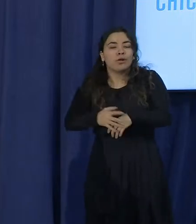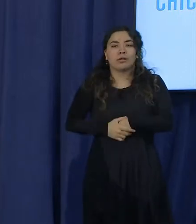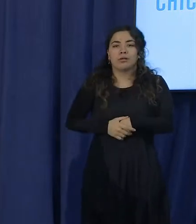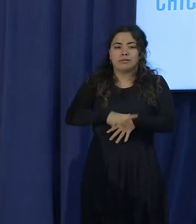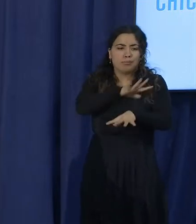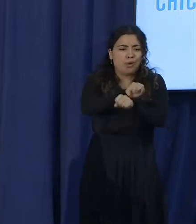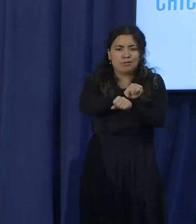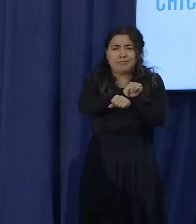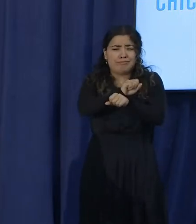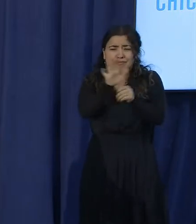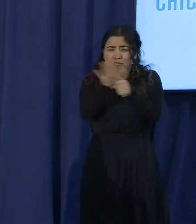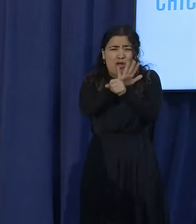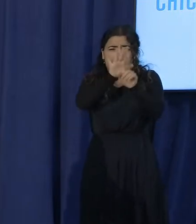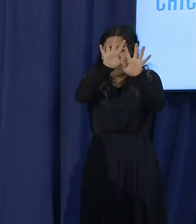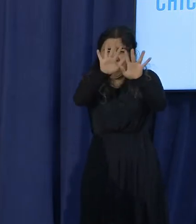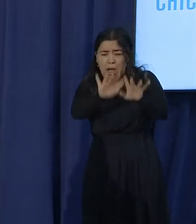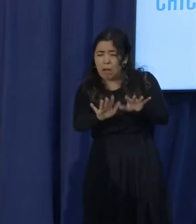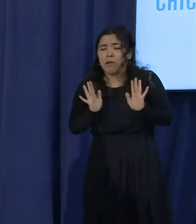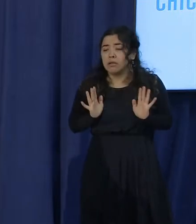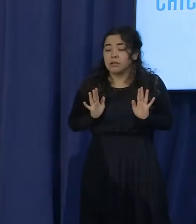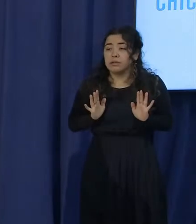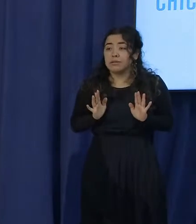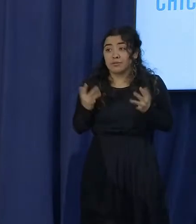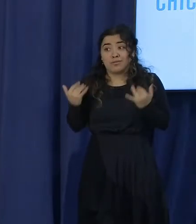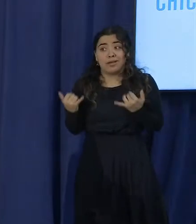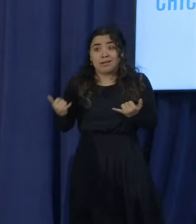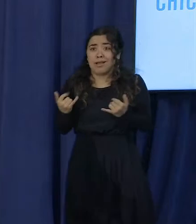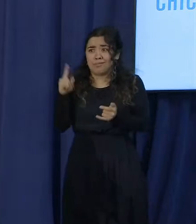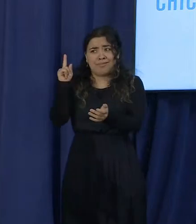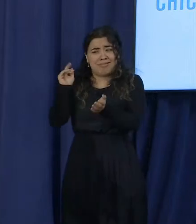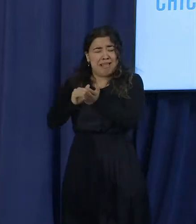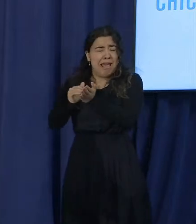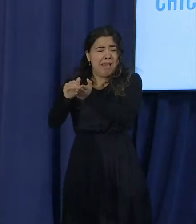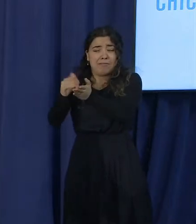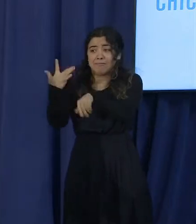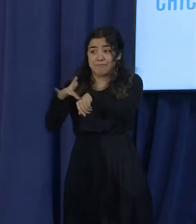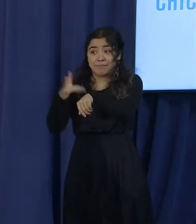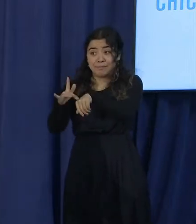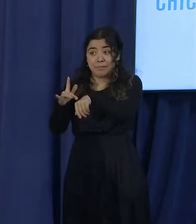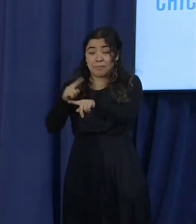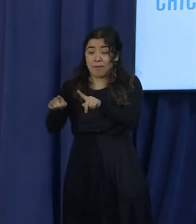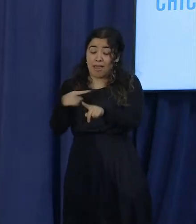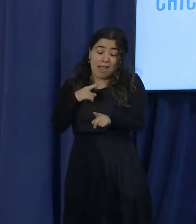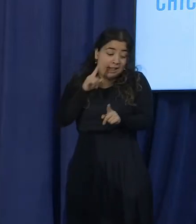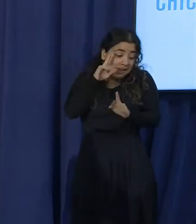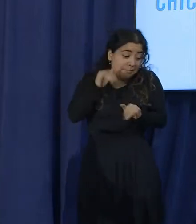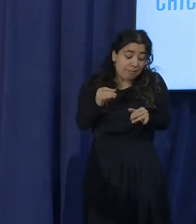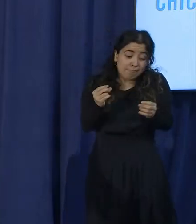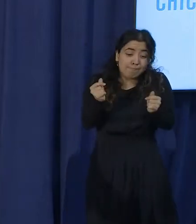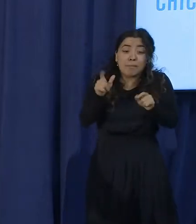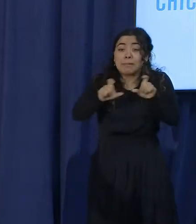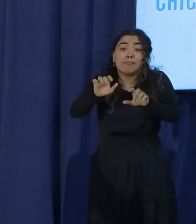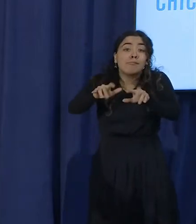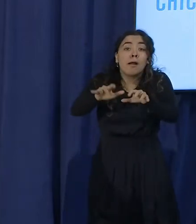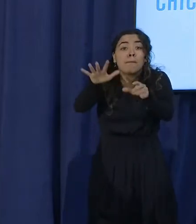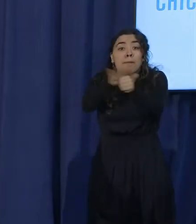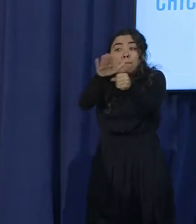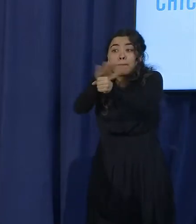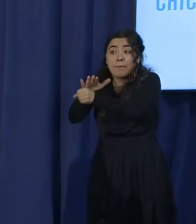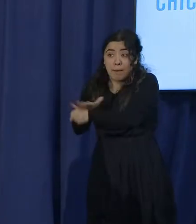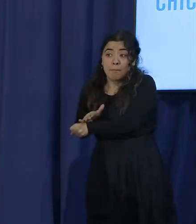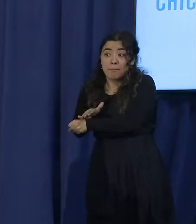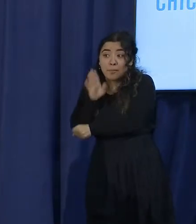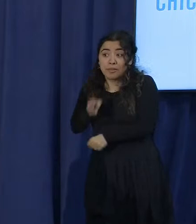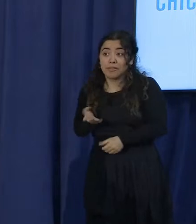of appointments available right now on this site, but I expect that they will probably be booked up probably really quickly. And as we get